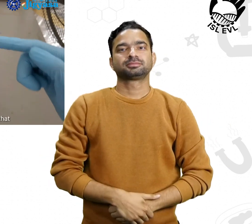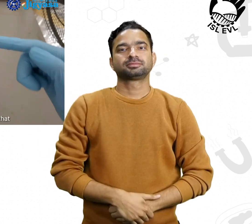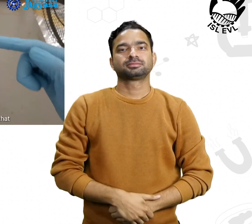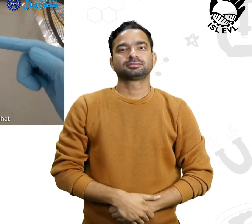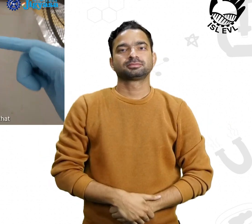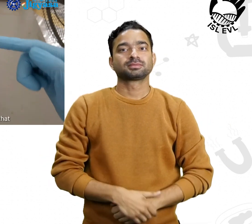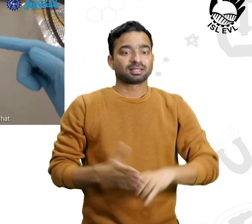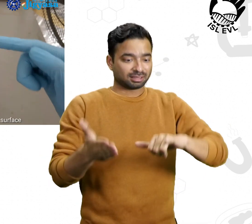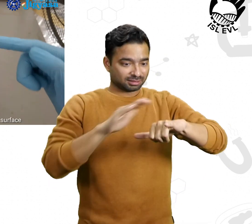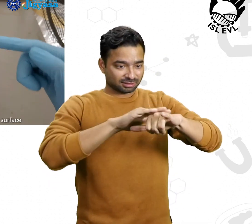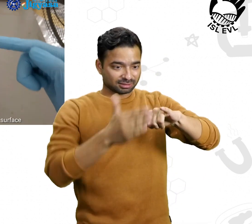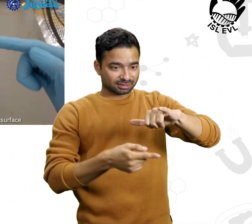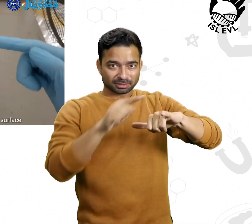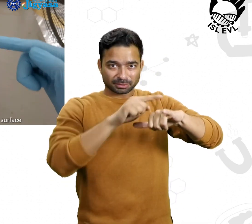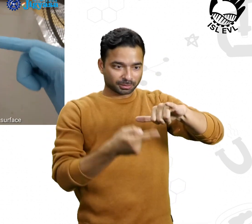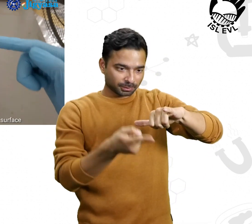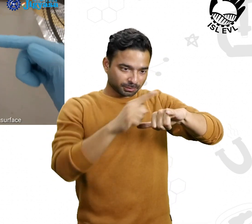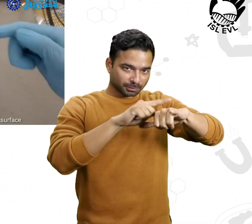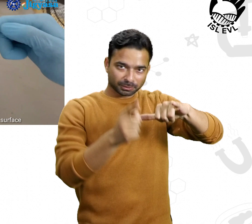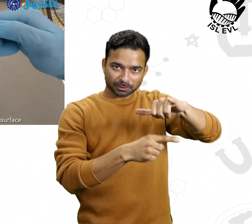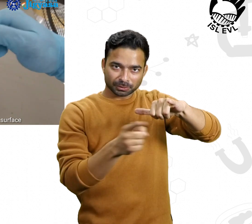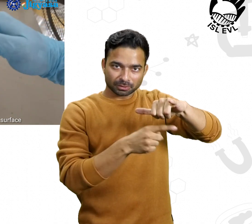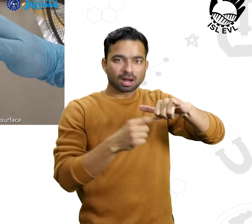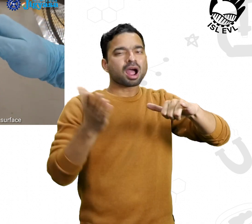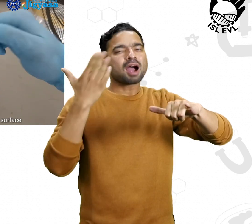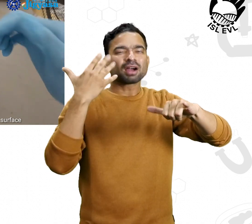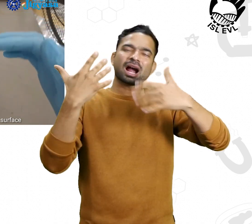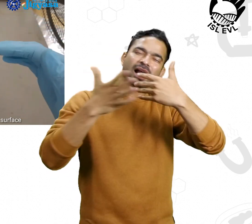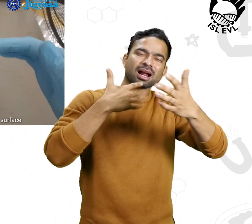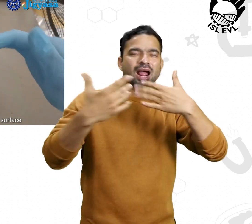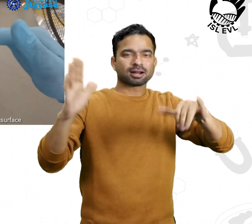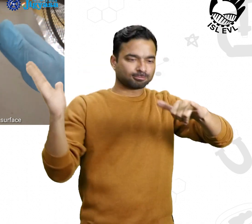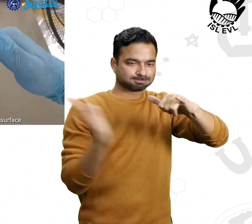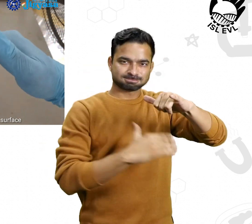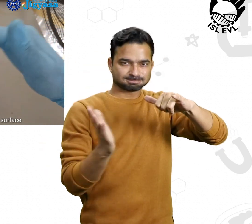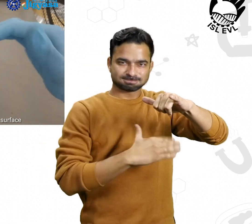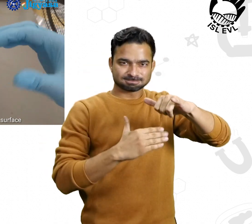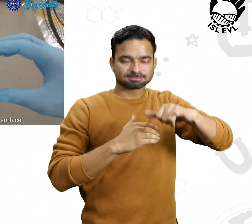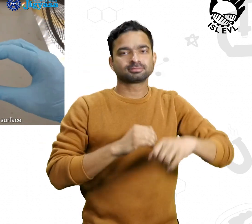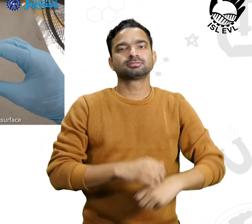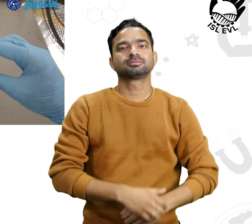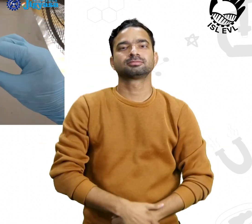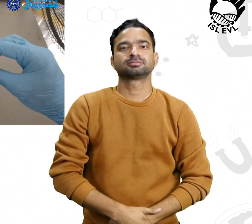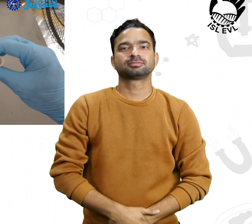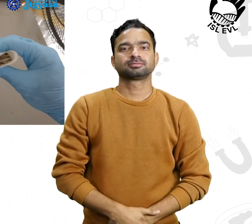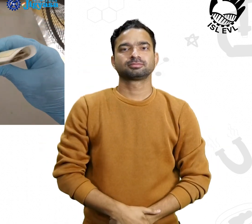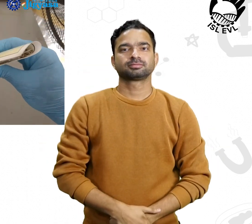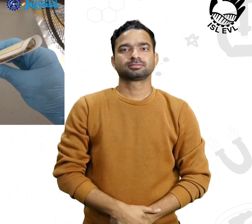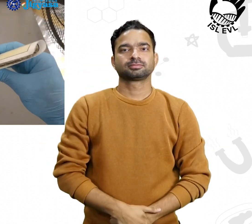curved upwards so that more amount of airstream passes along the top surface.